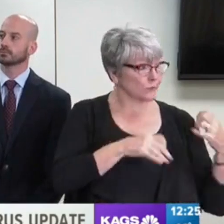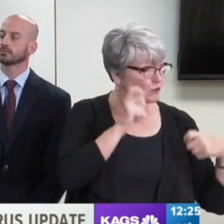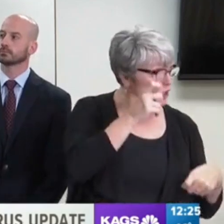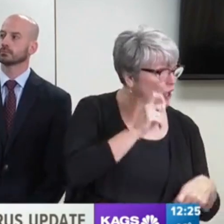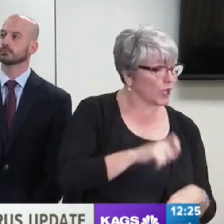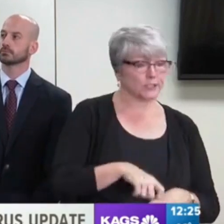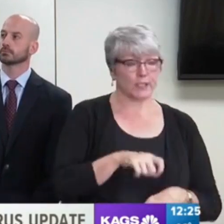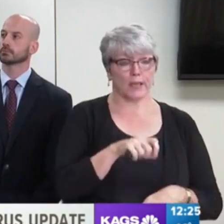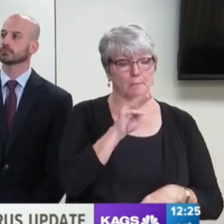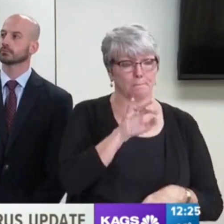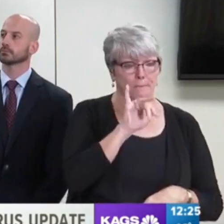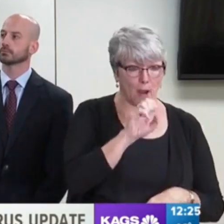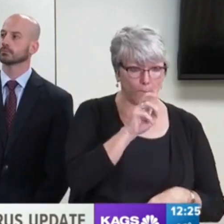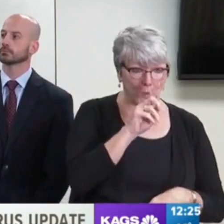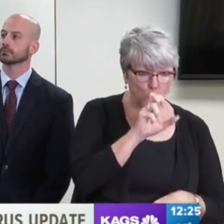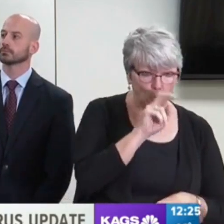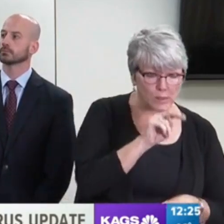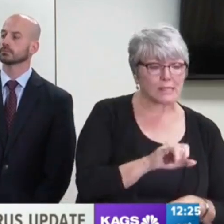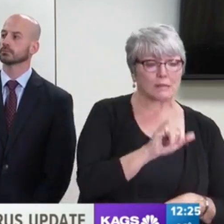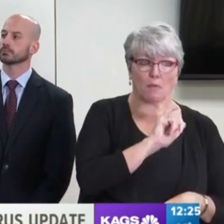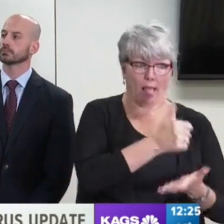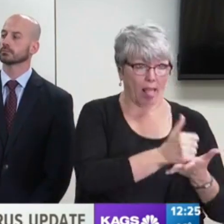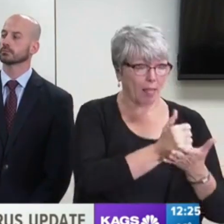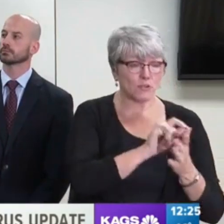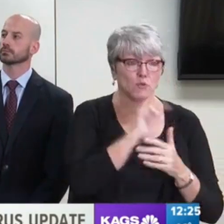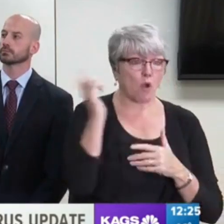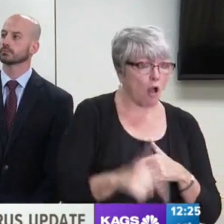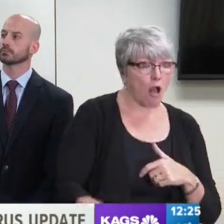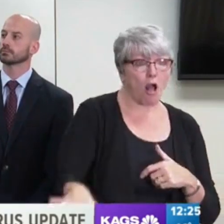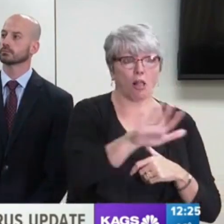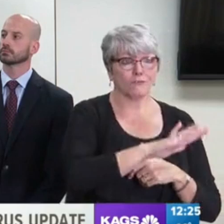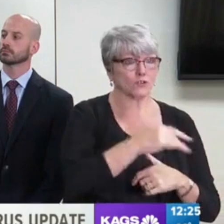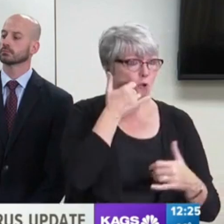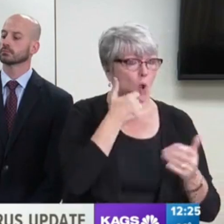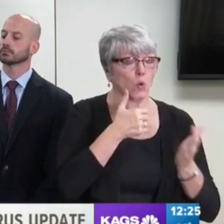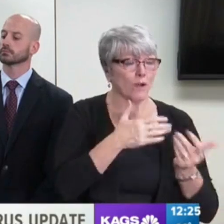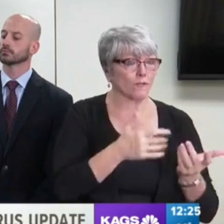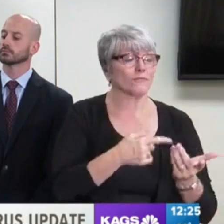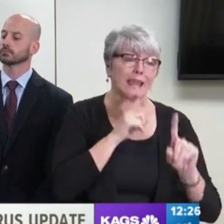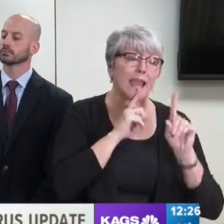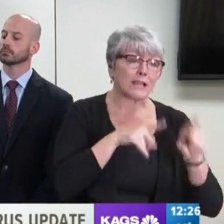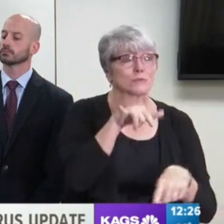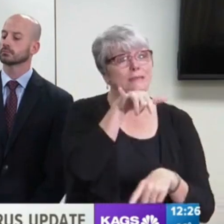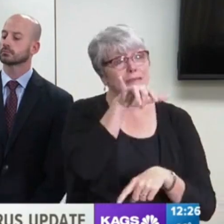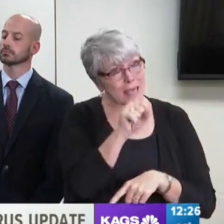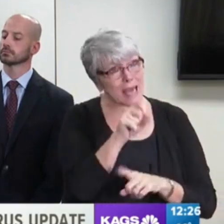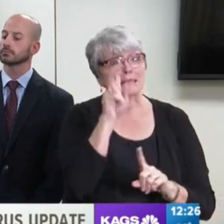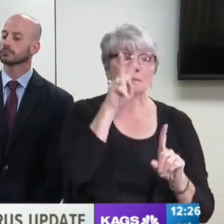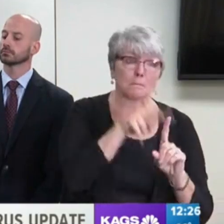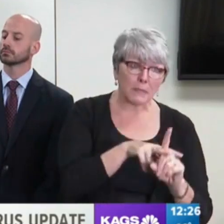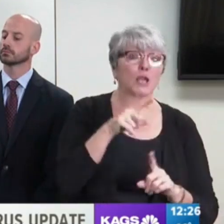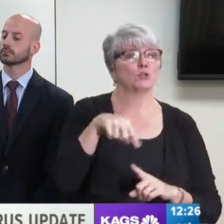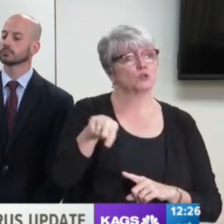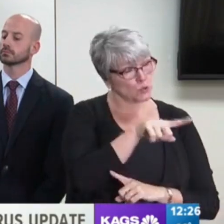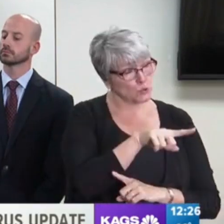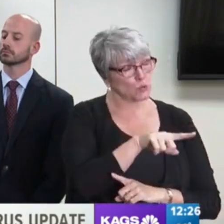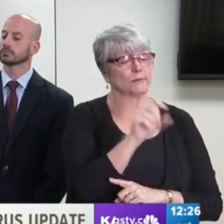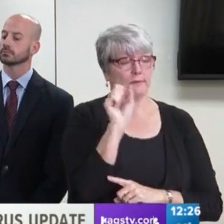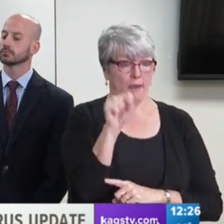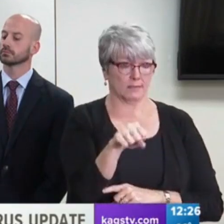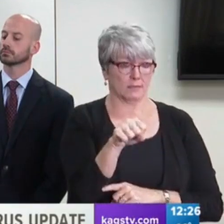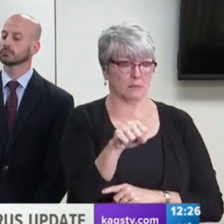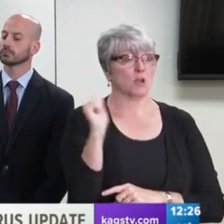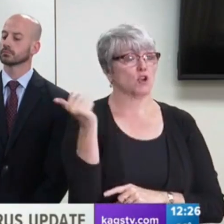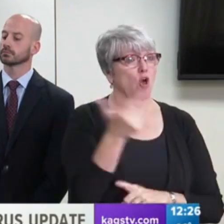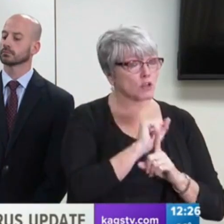helping me and Brian the way I'm helping people throughout the county and College Station. But the answer is, yes, it does apply to you. But in